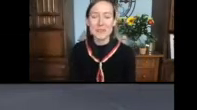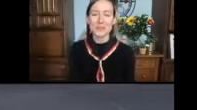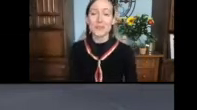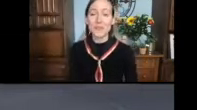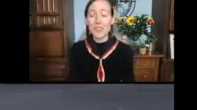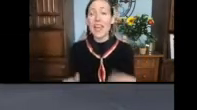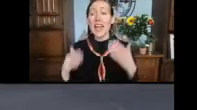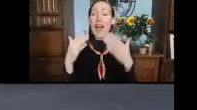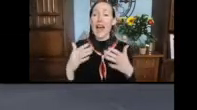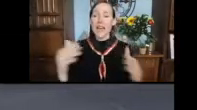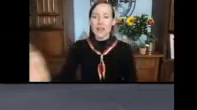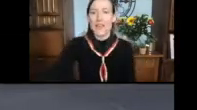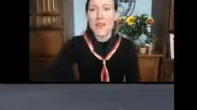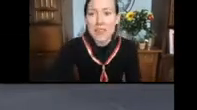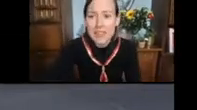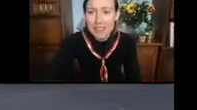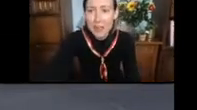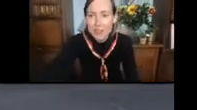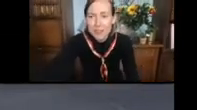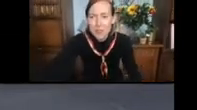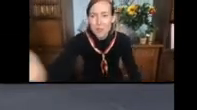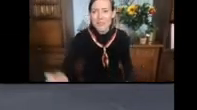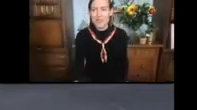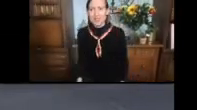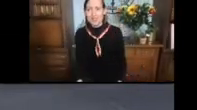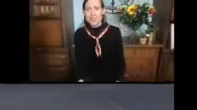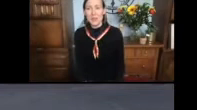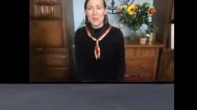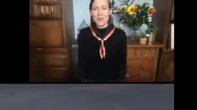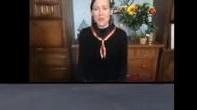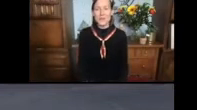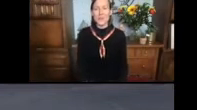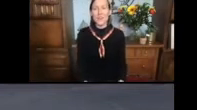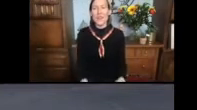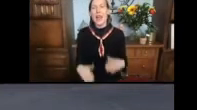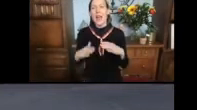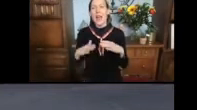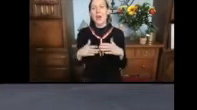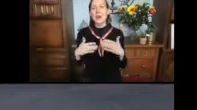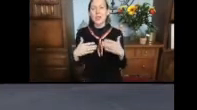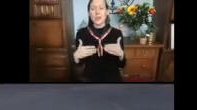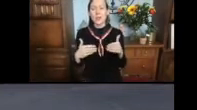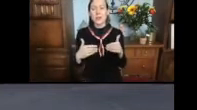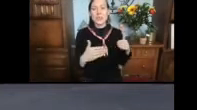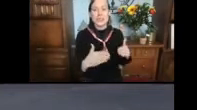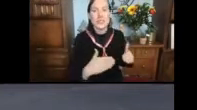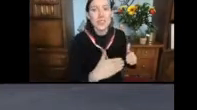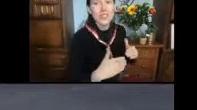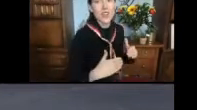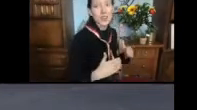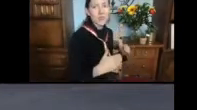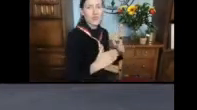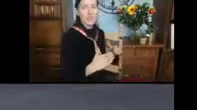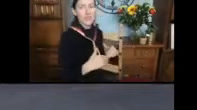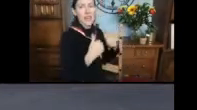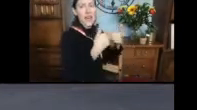right. Well done, boys and girls. I'm going to scoot back so you can see a bit better. How are you? Starts